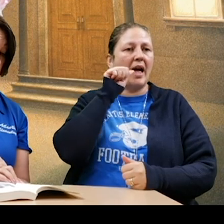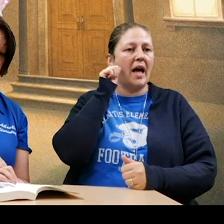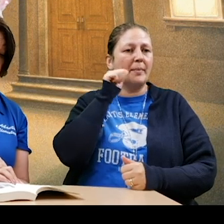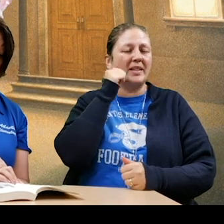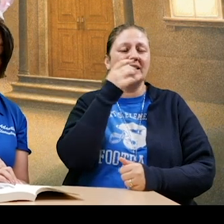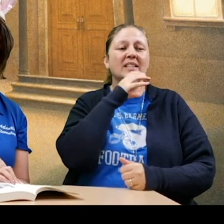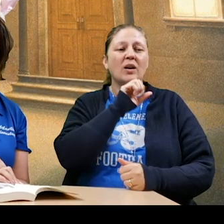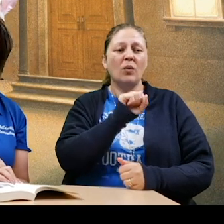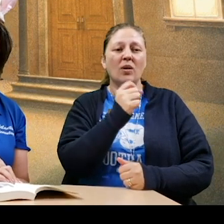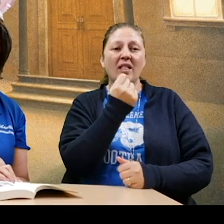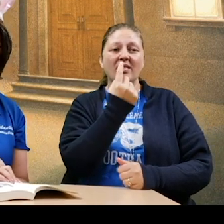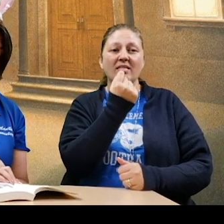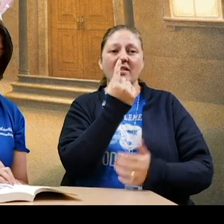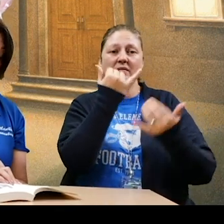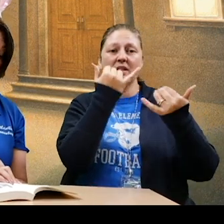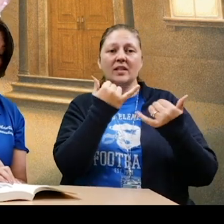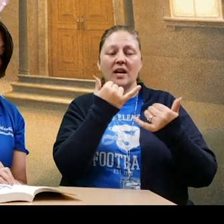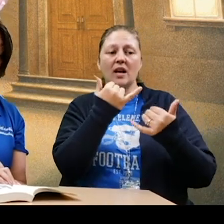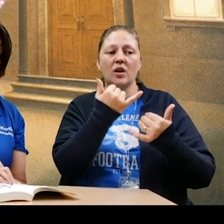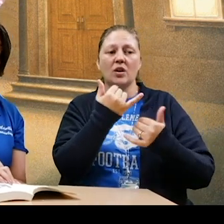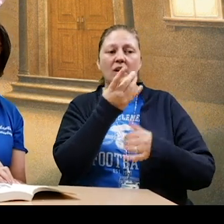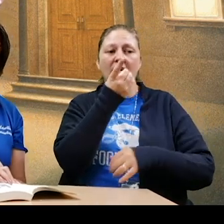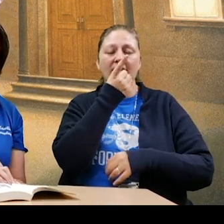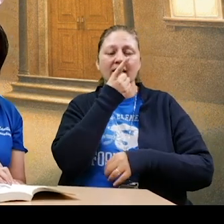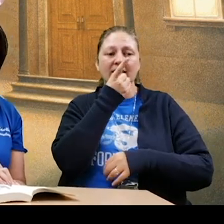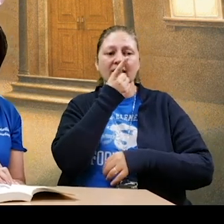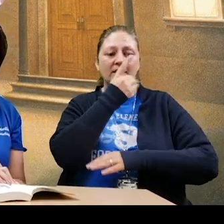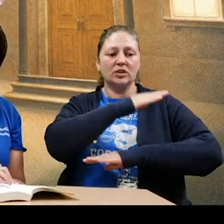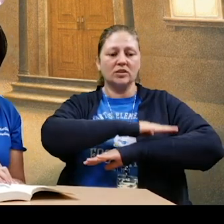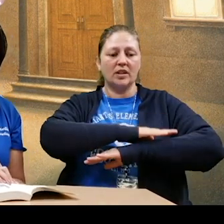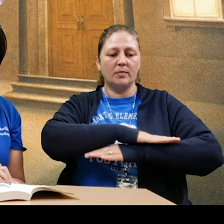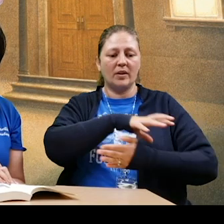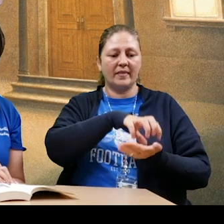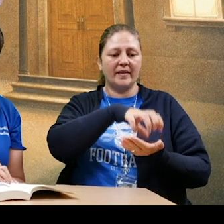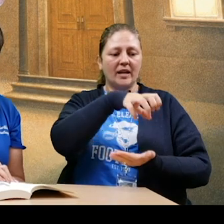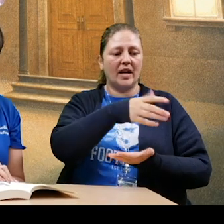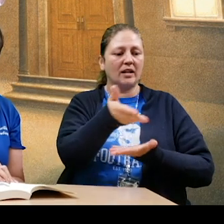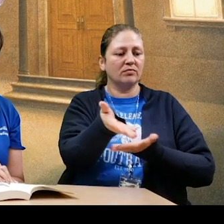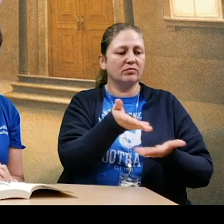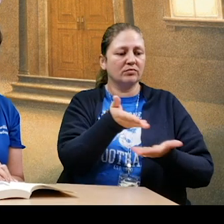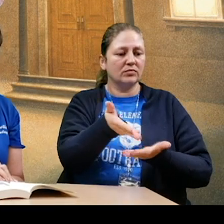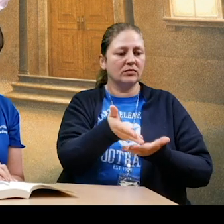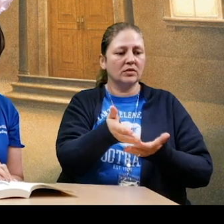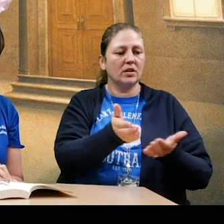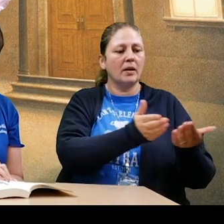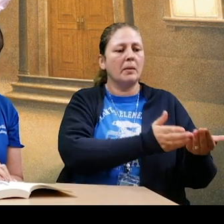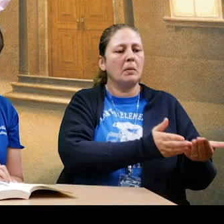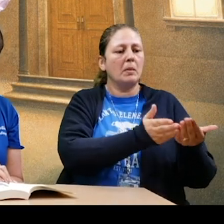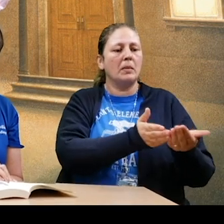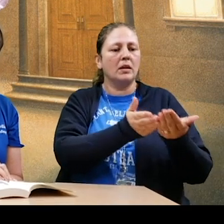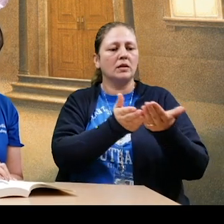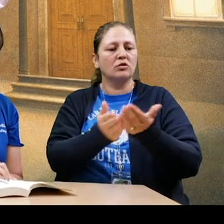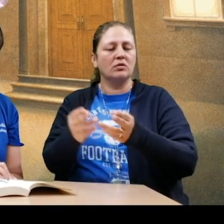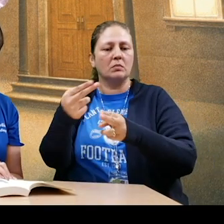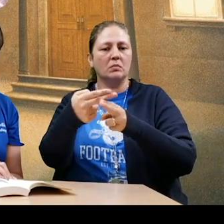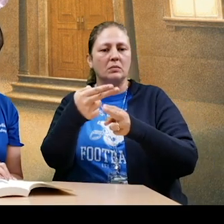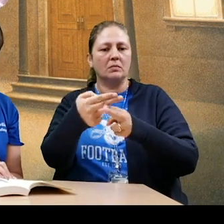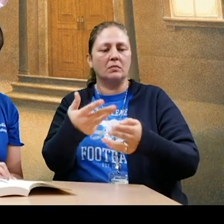birthday, when, at the dinner table, as the cake was being served, the ship was mentioned.